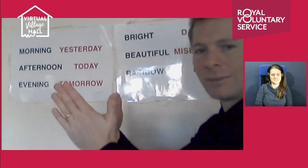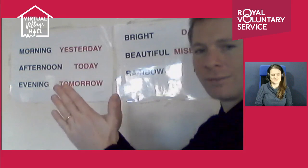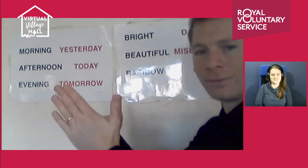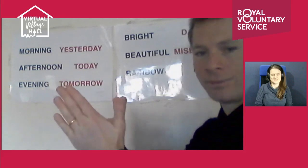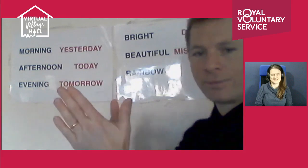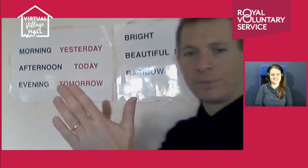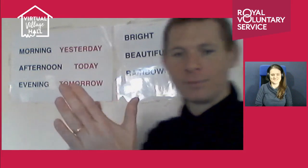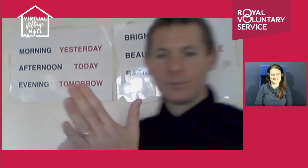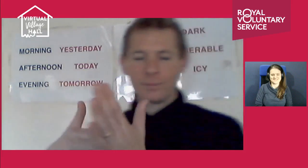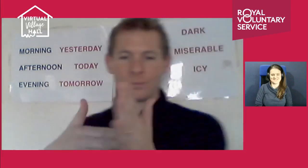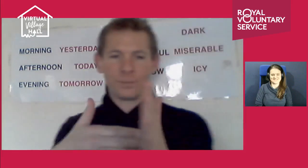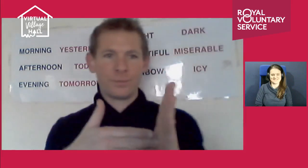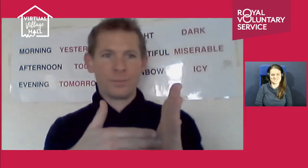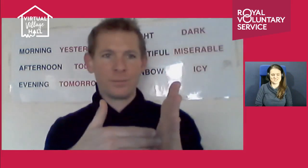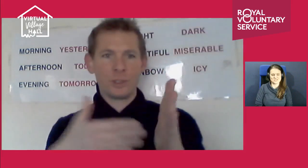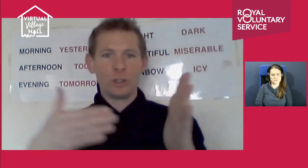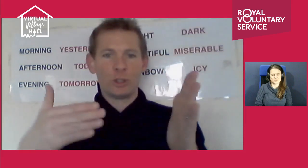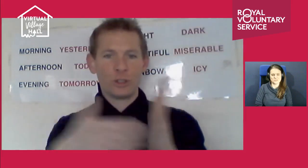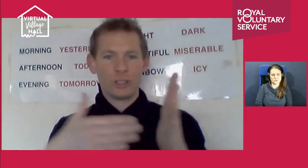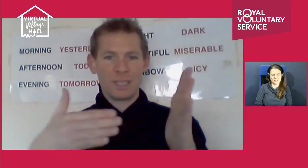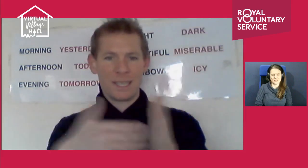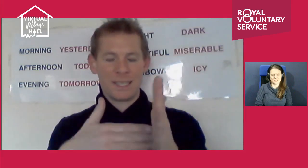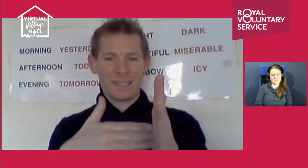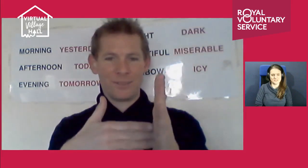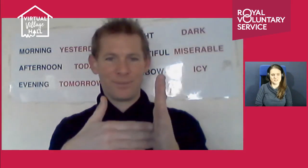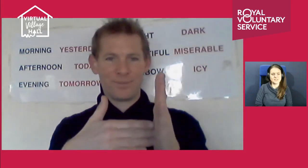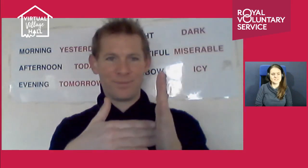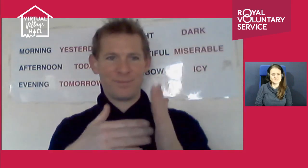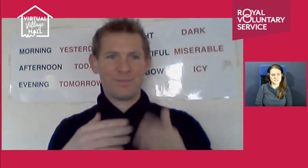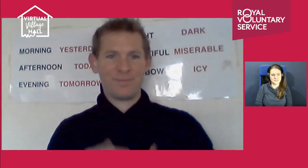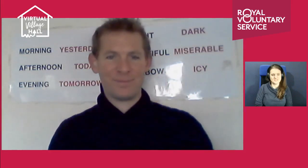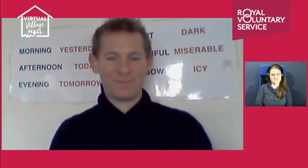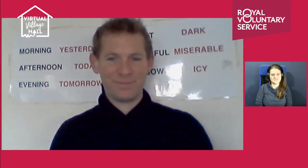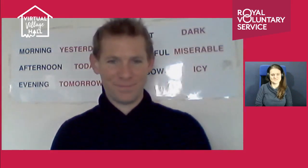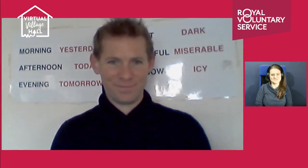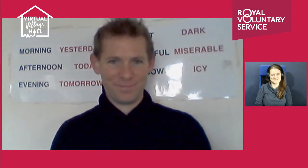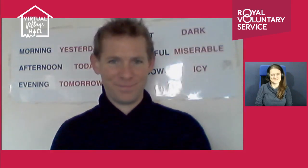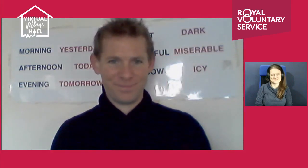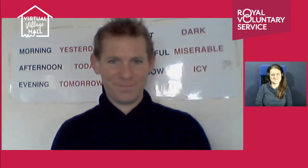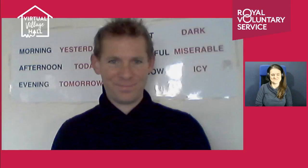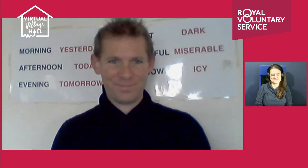Okay. Just showing you from all the angles. Today.